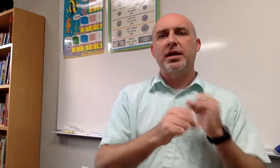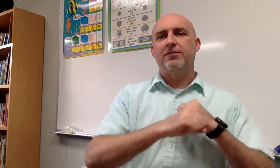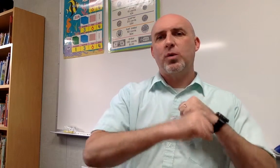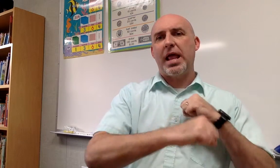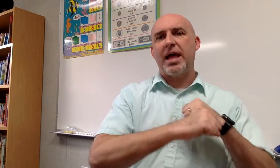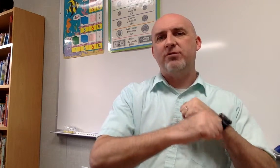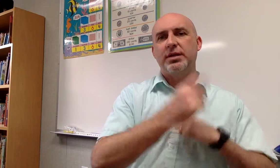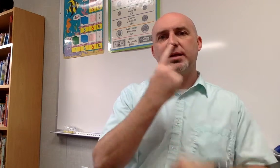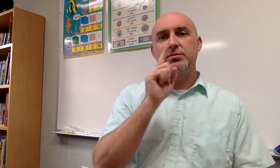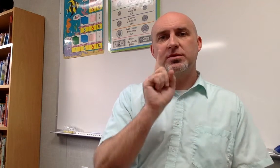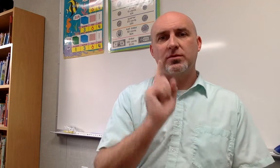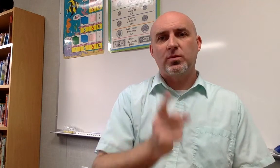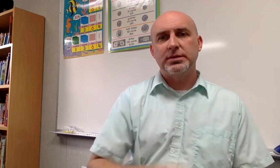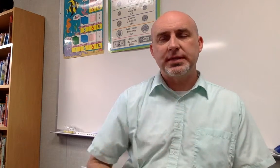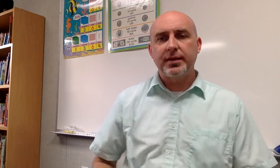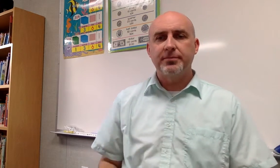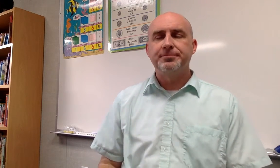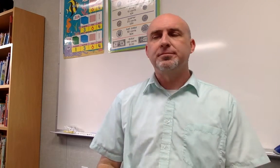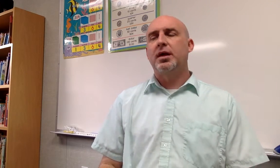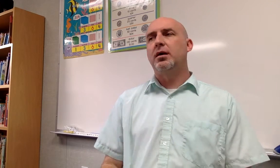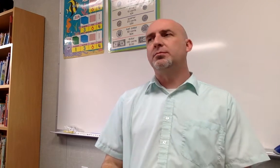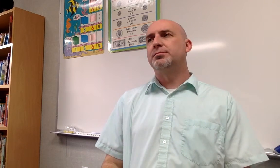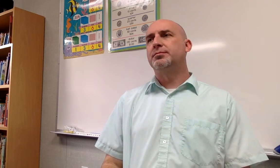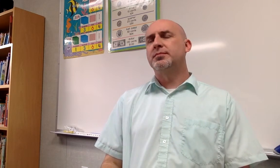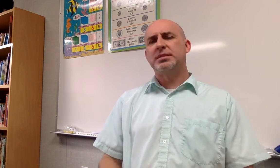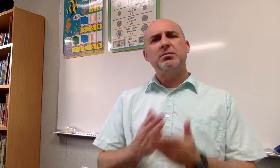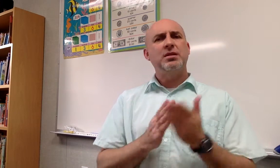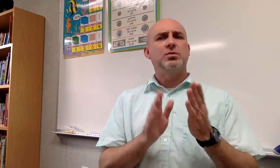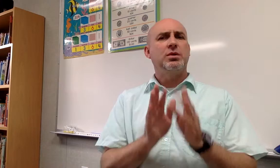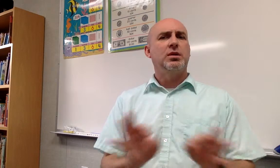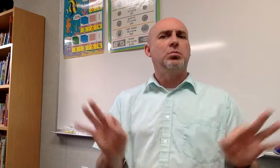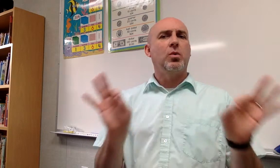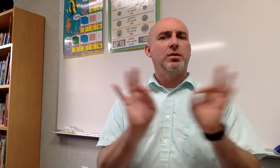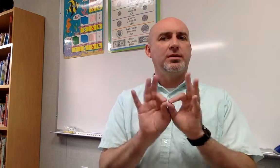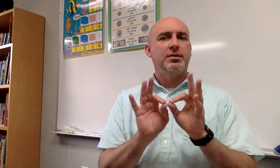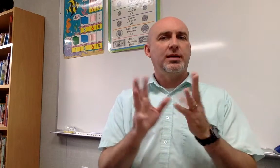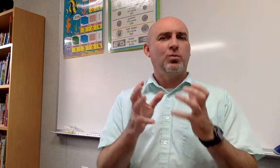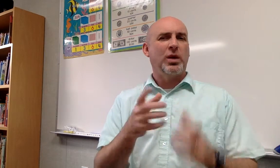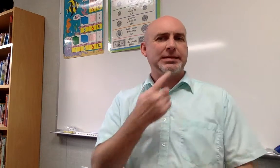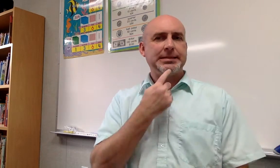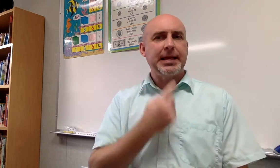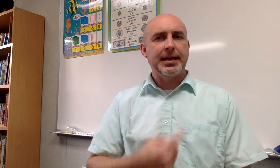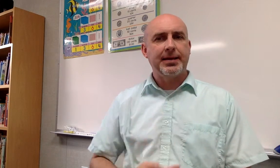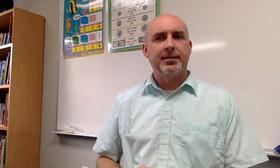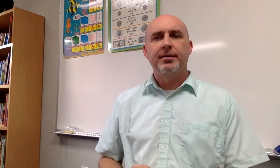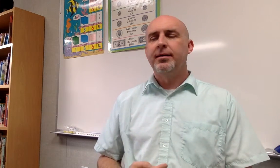for an advertisement for 1 second. Something that's really important I want to say.